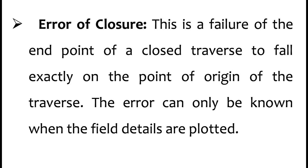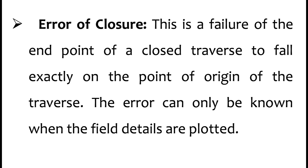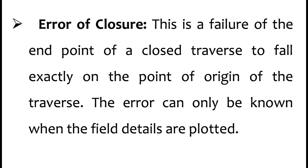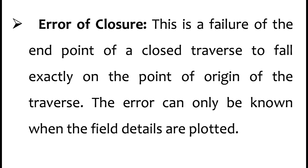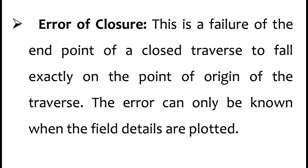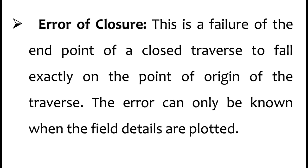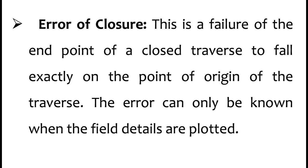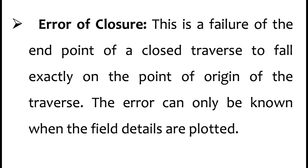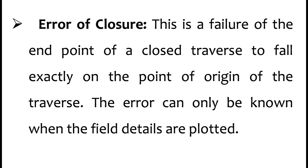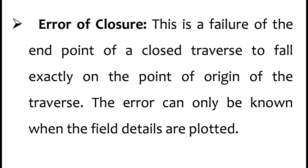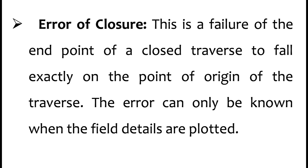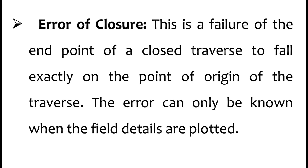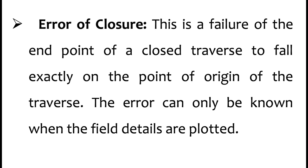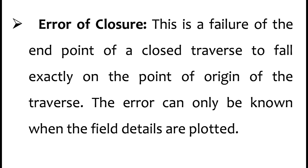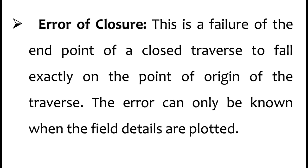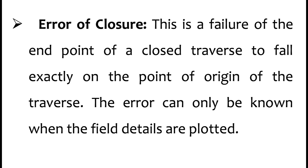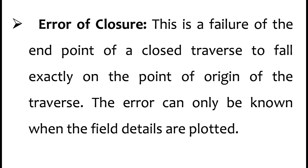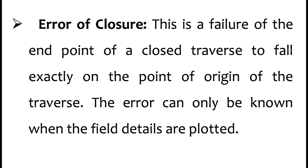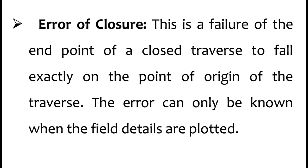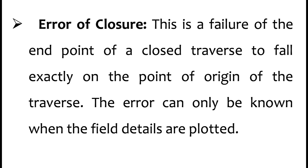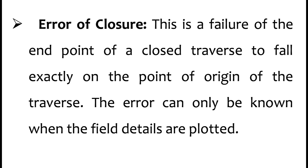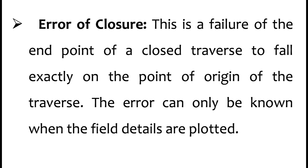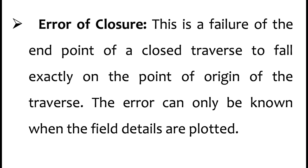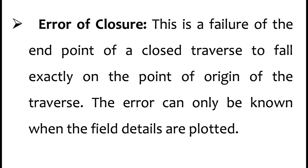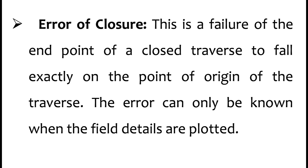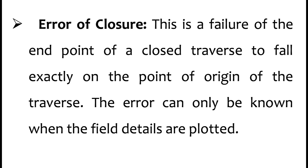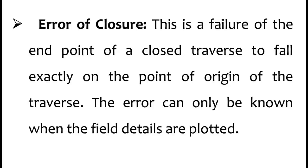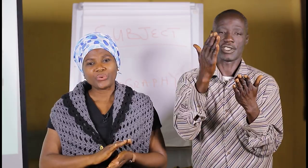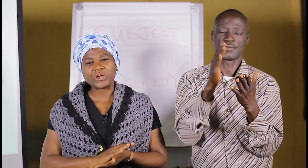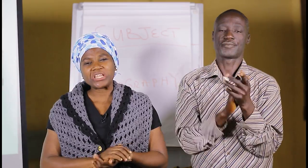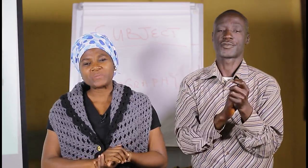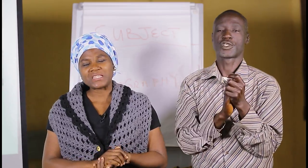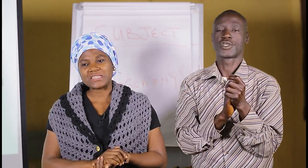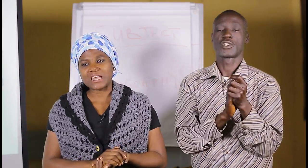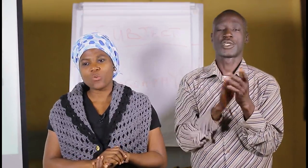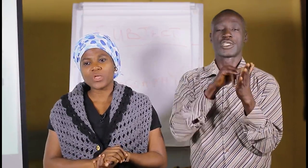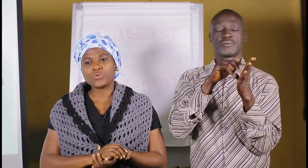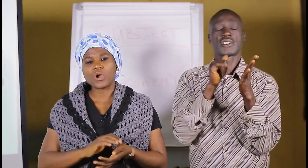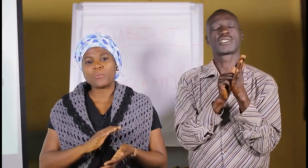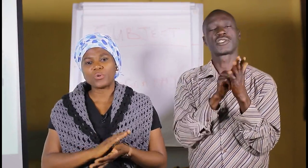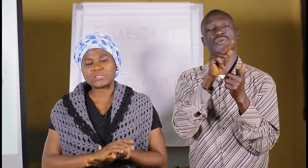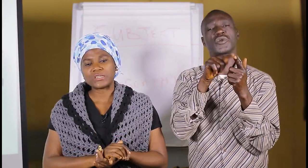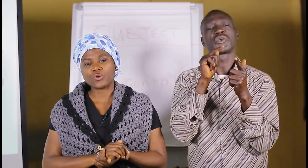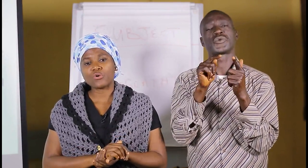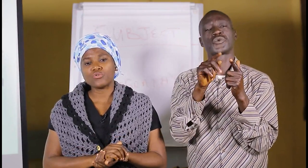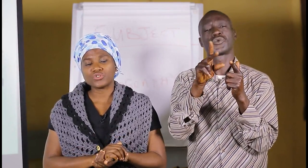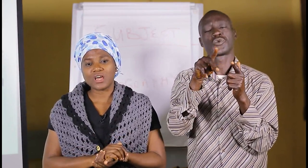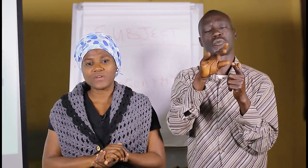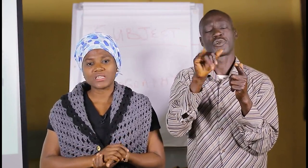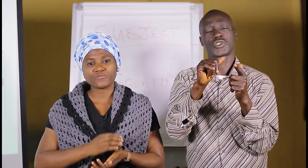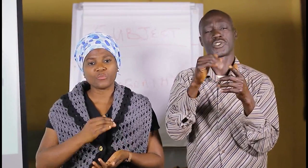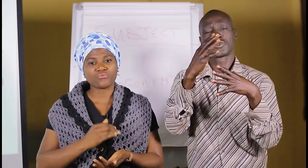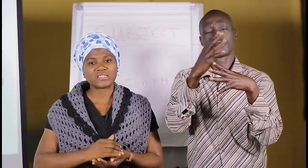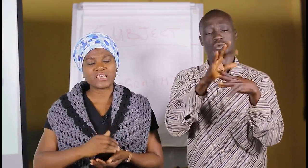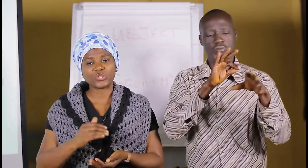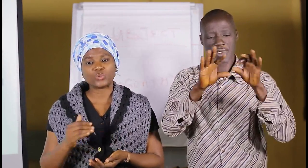error can only be known when the field details are plotted. What this means is that when you are plotting your closed